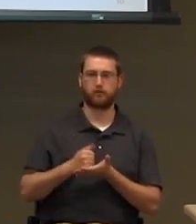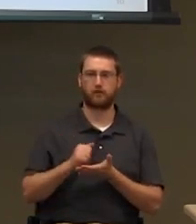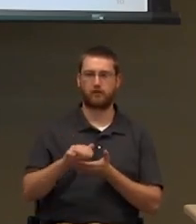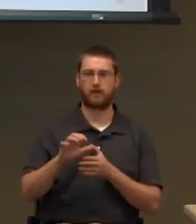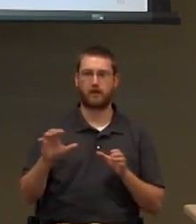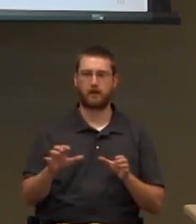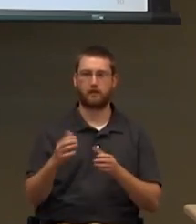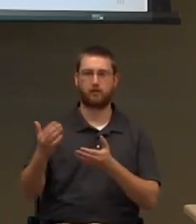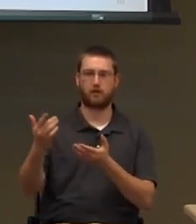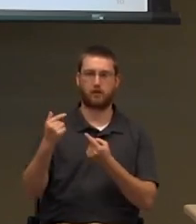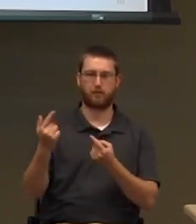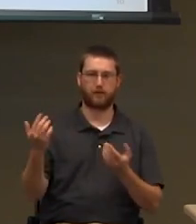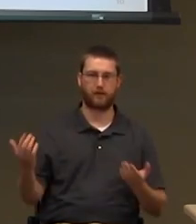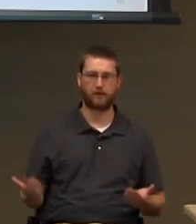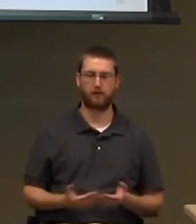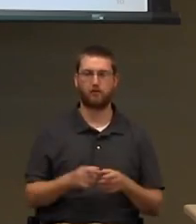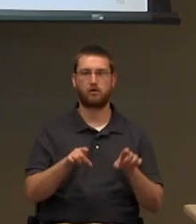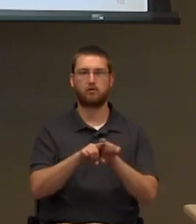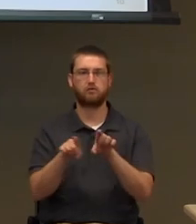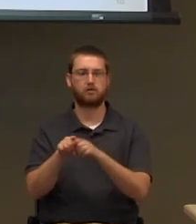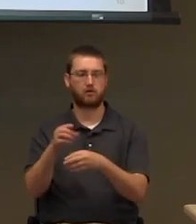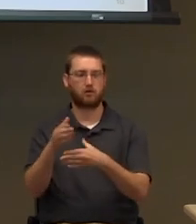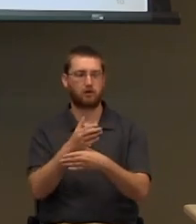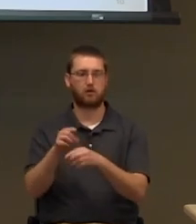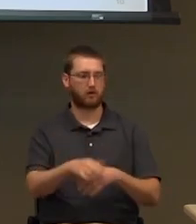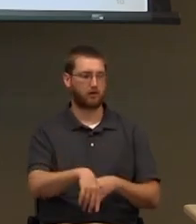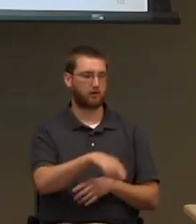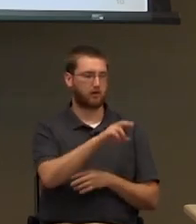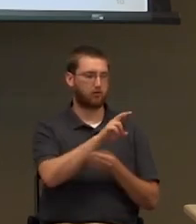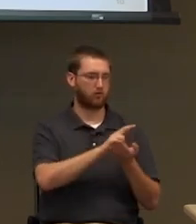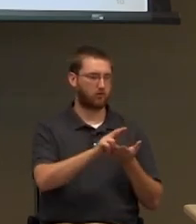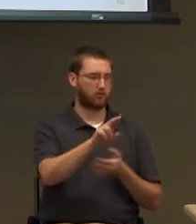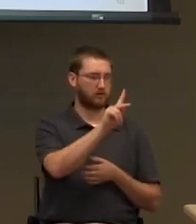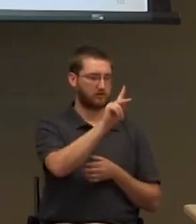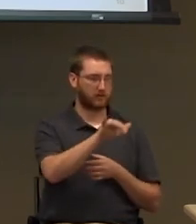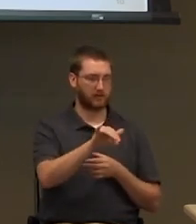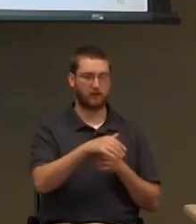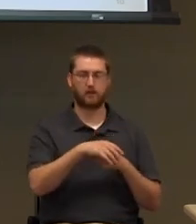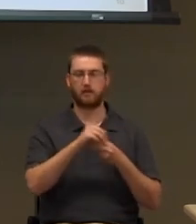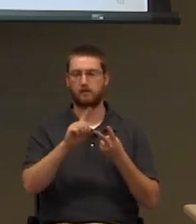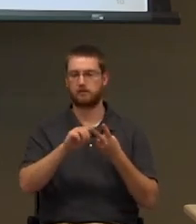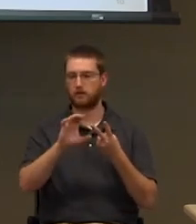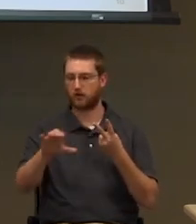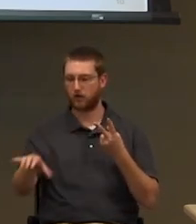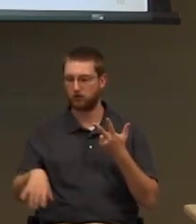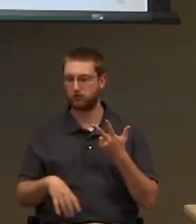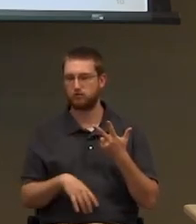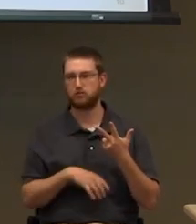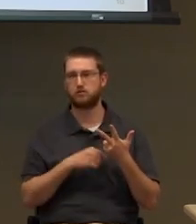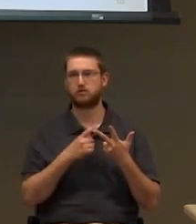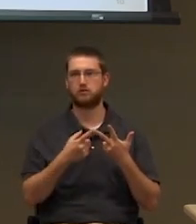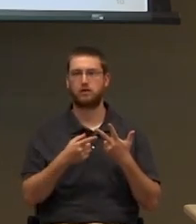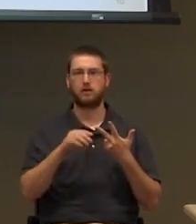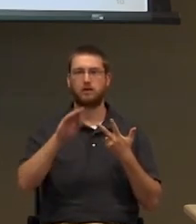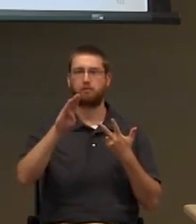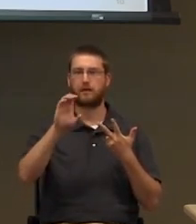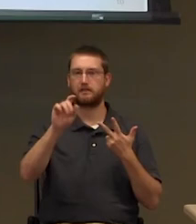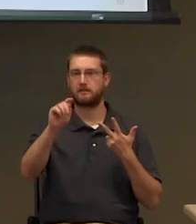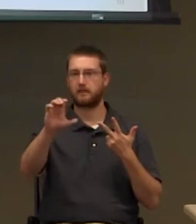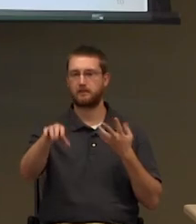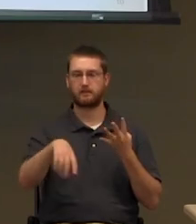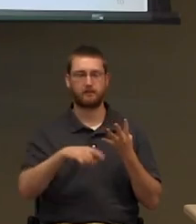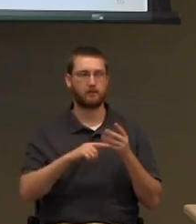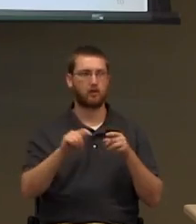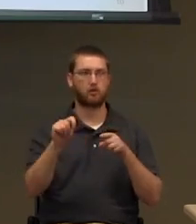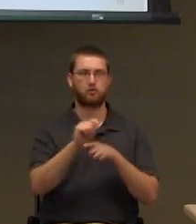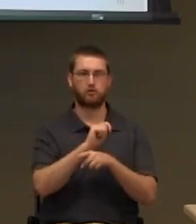and bring it here? We also, between the University of Kentucky, Center College, BCTC to